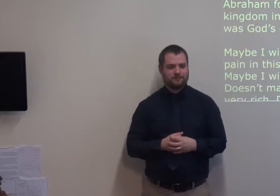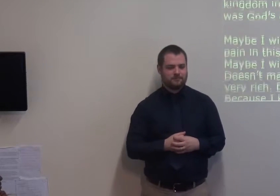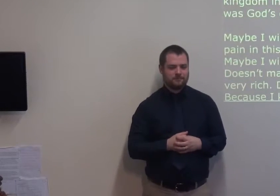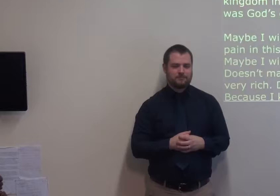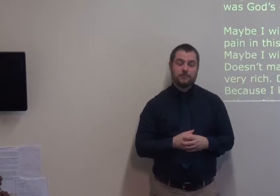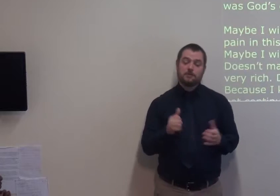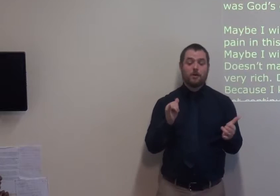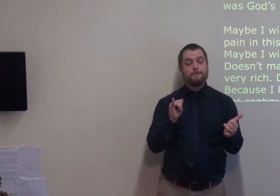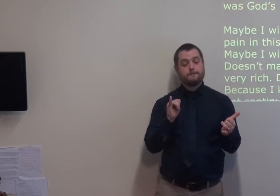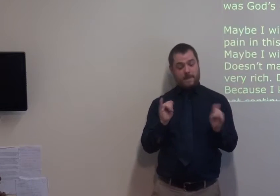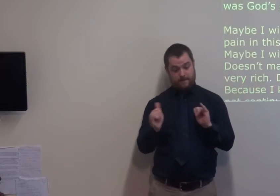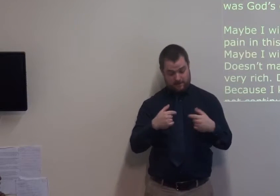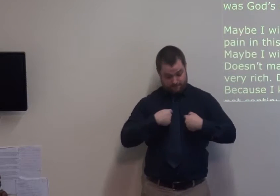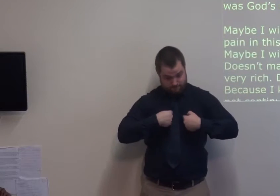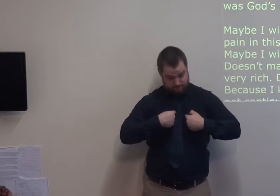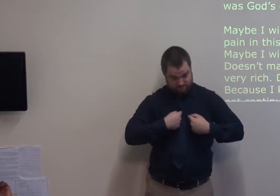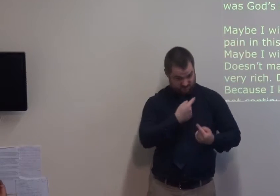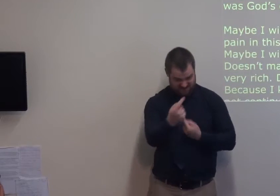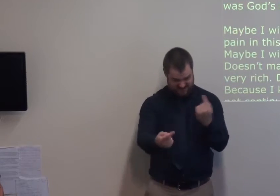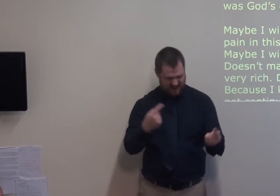Maybe I will have suffering and pain in this life.